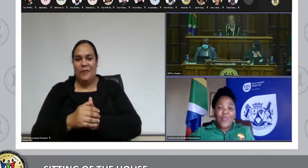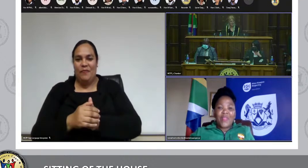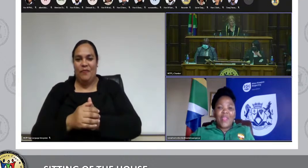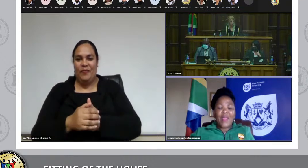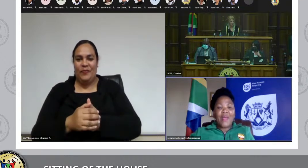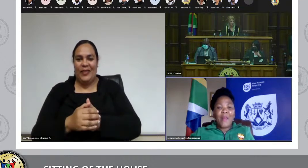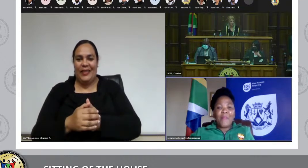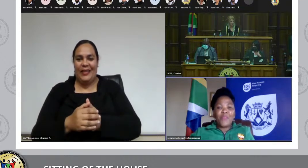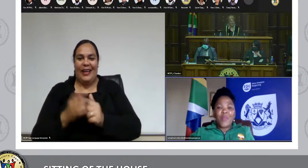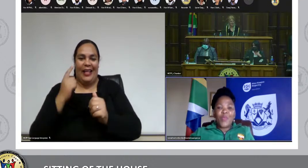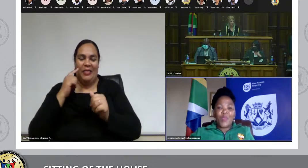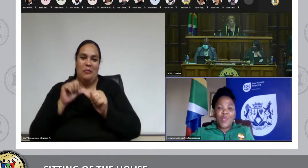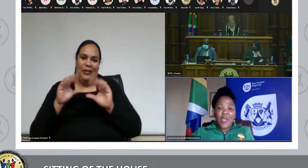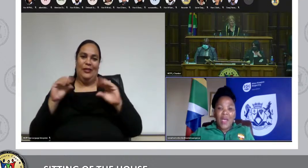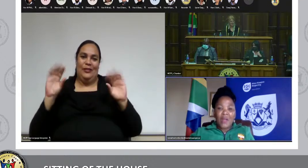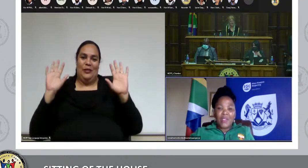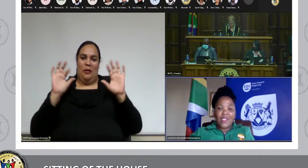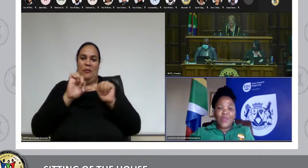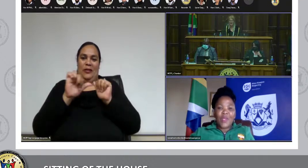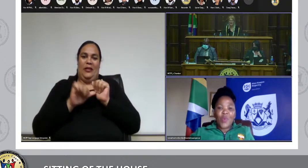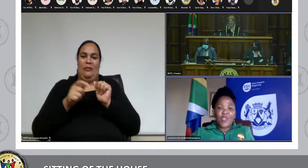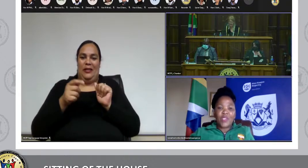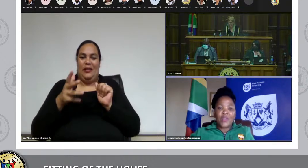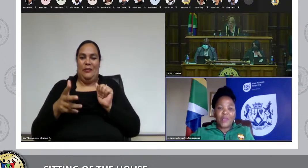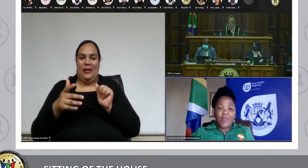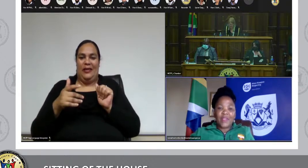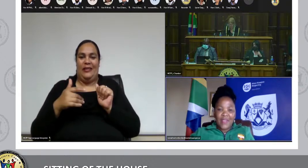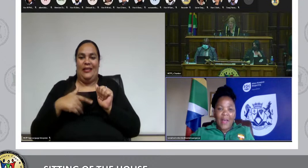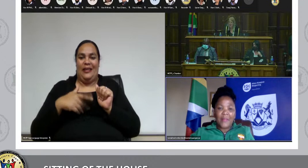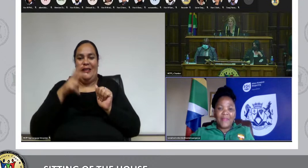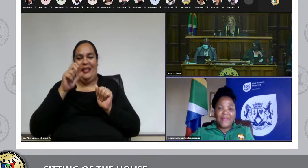let me stop with the Deputy Speaker. I'll listen to the